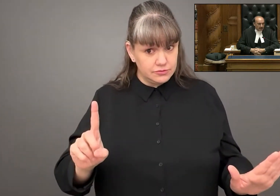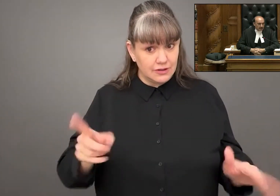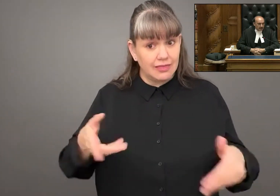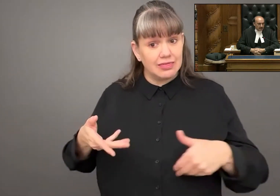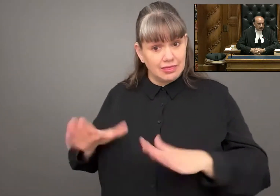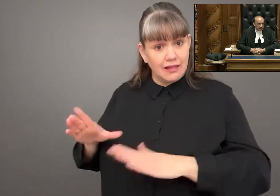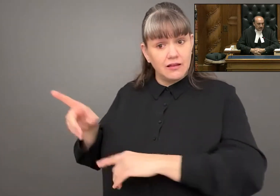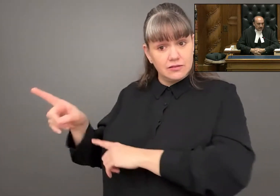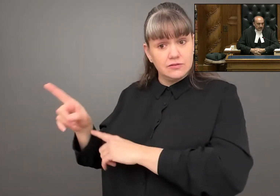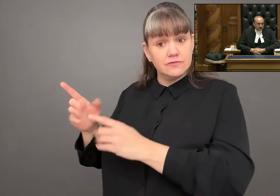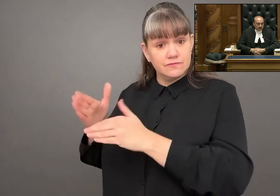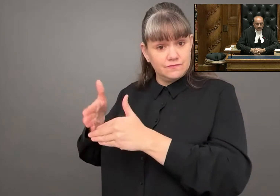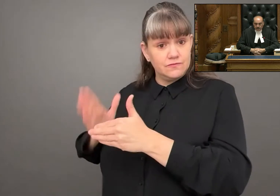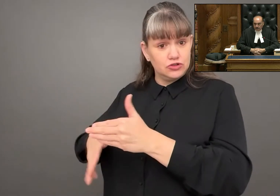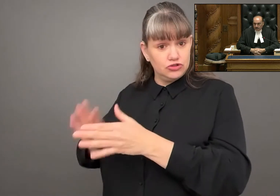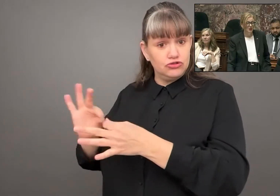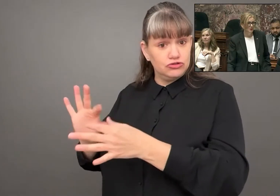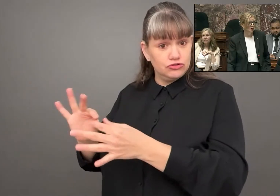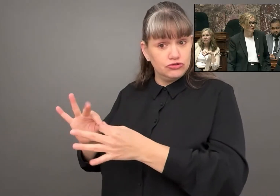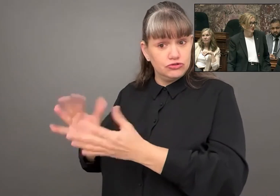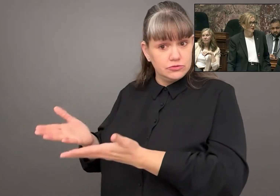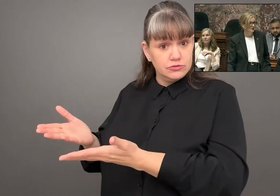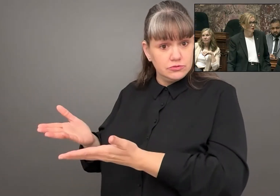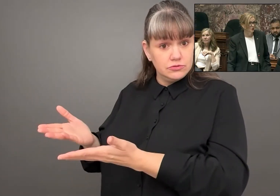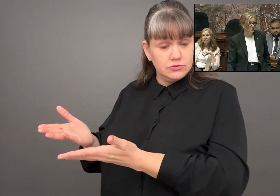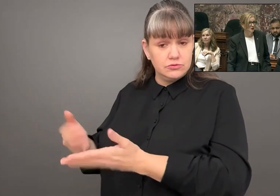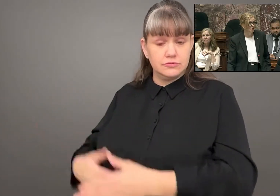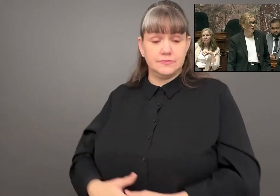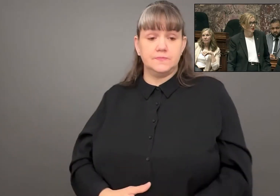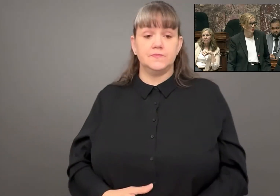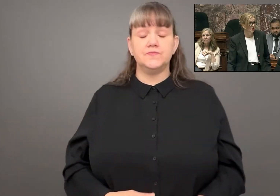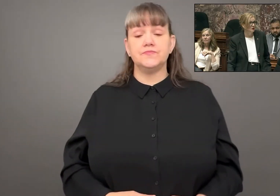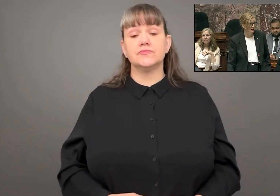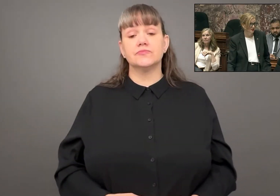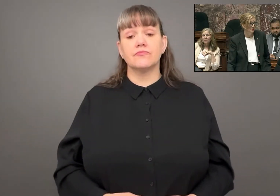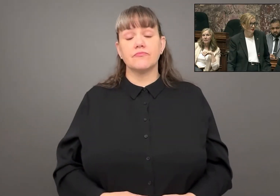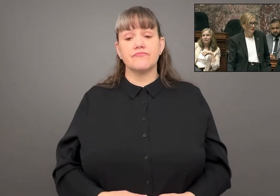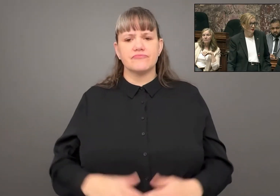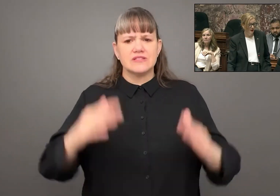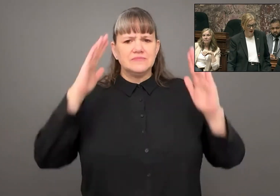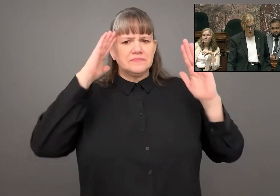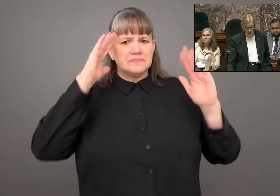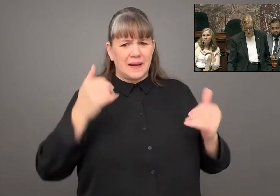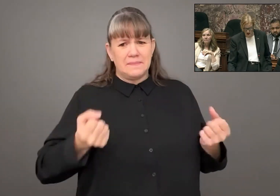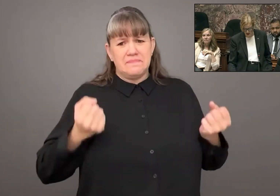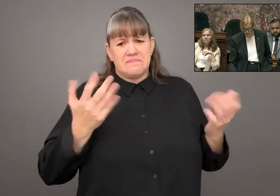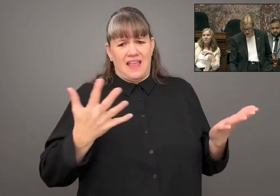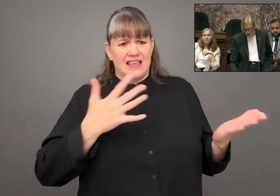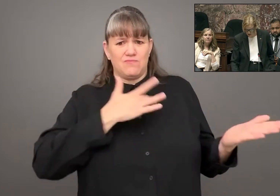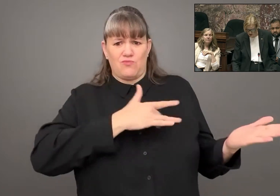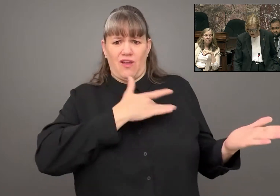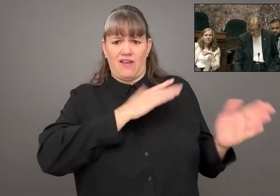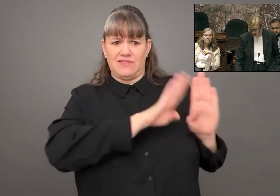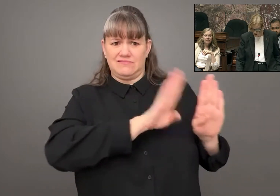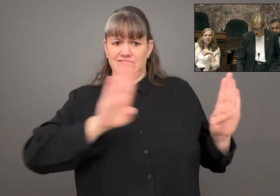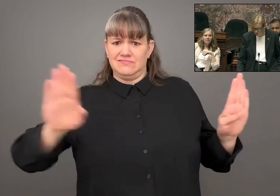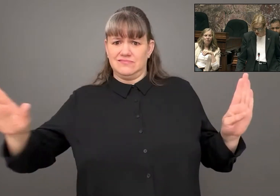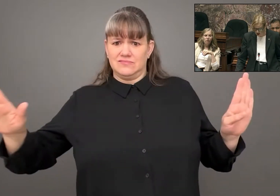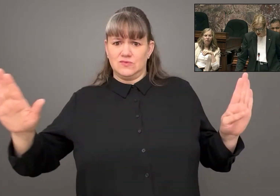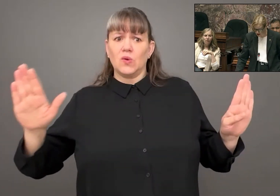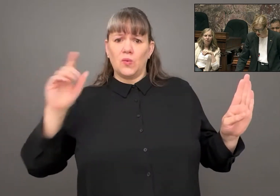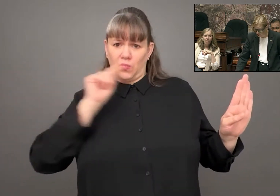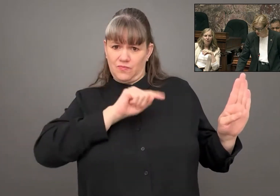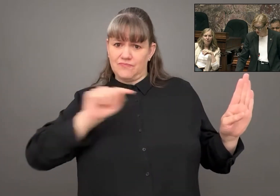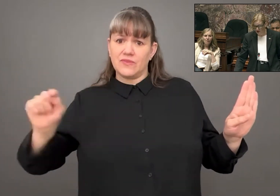minister continue. We do expect that many provinces, unfortunately, will experience credit rating downturn. I